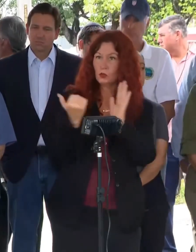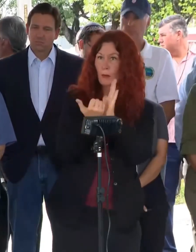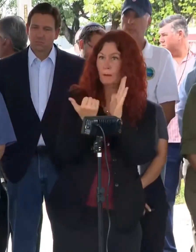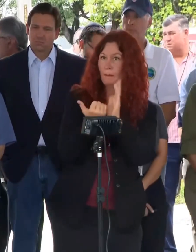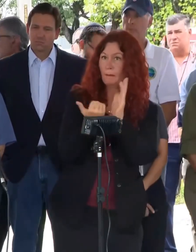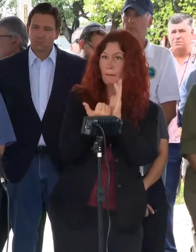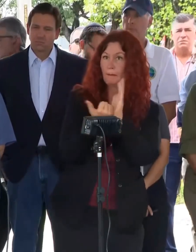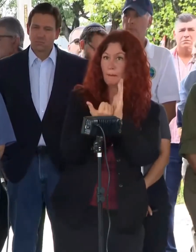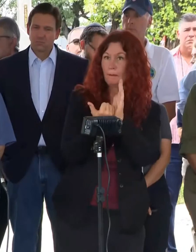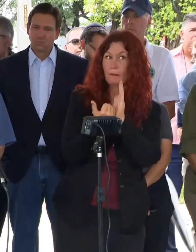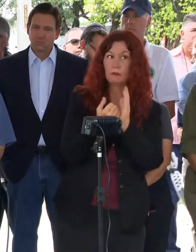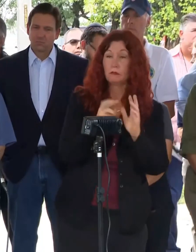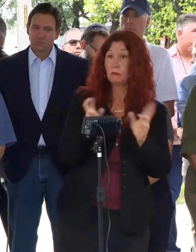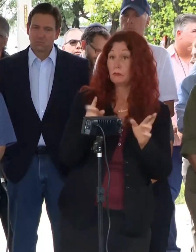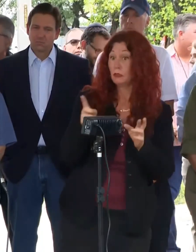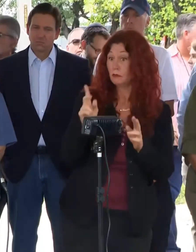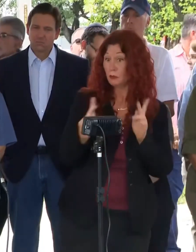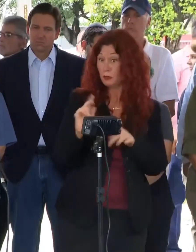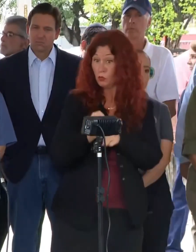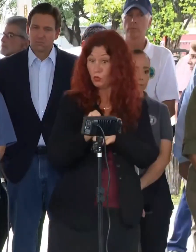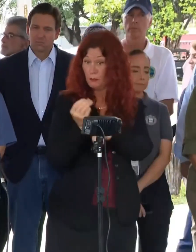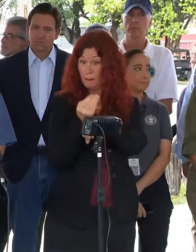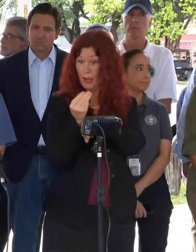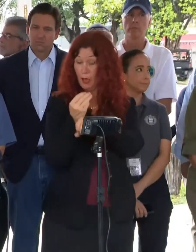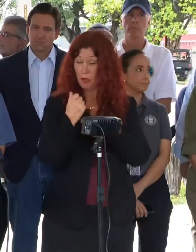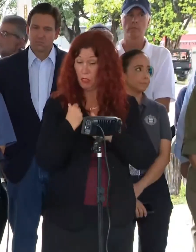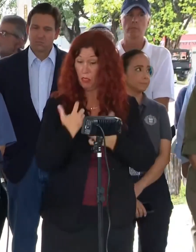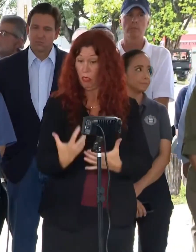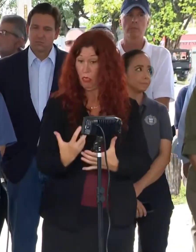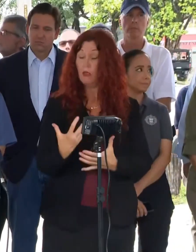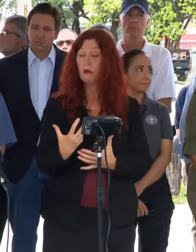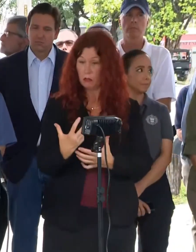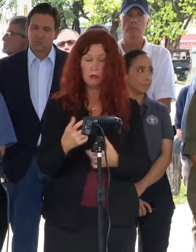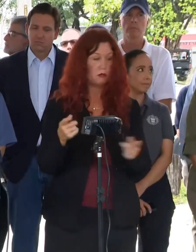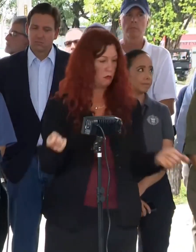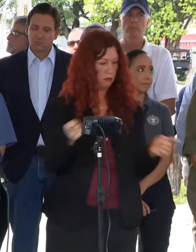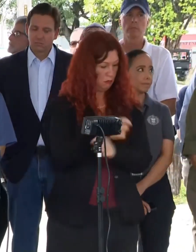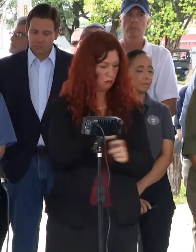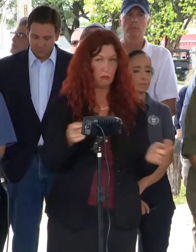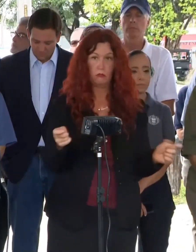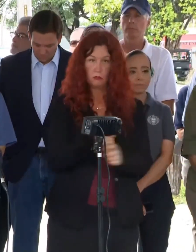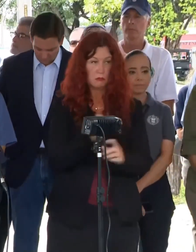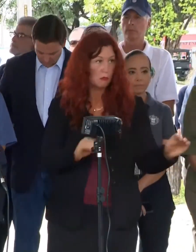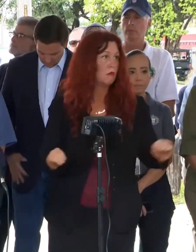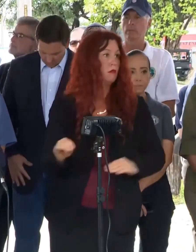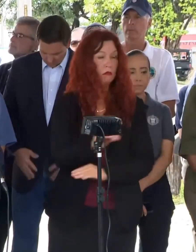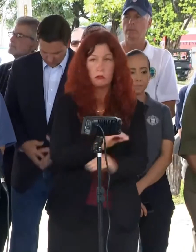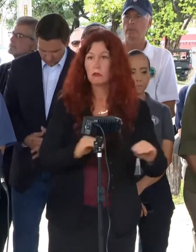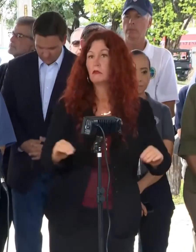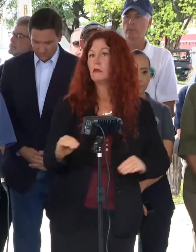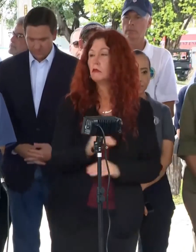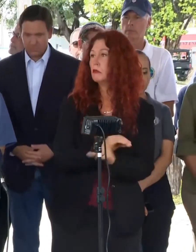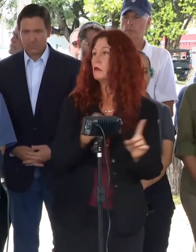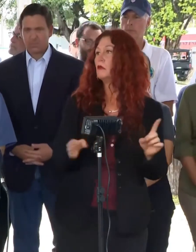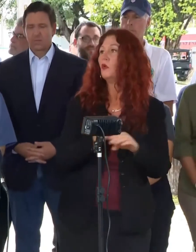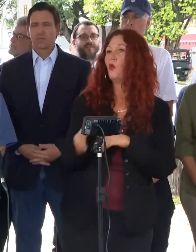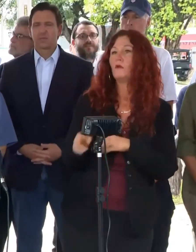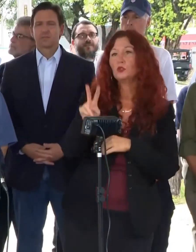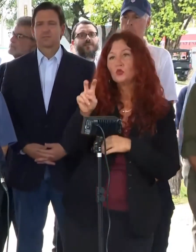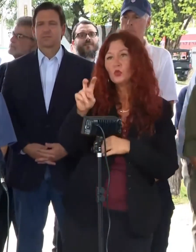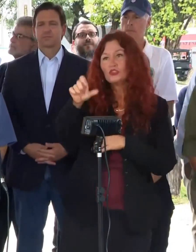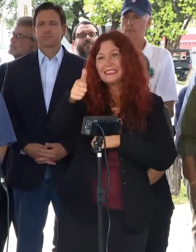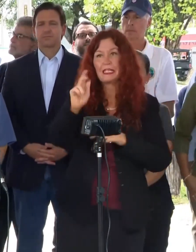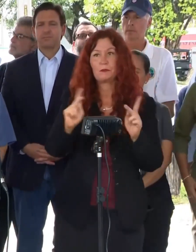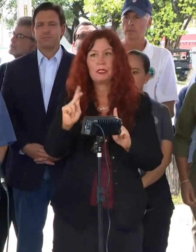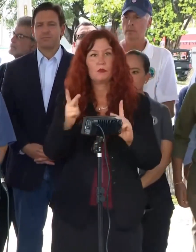of their, that's what we're seeking from them. We are circulating, we're rotating groups in. There are 210 people on the